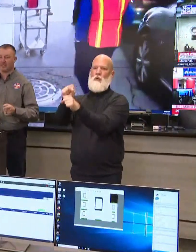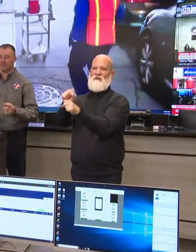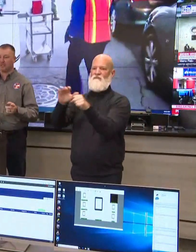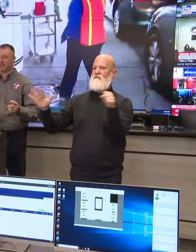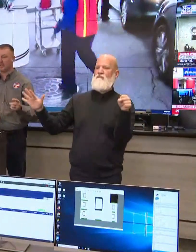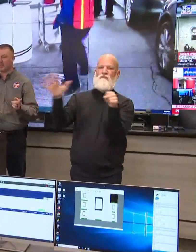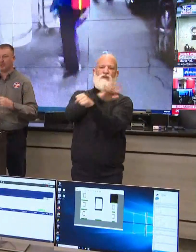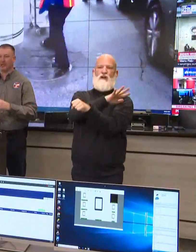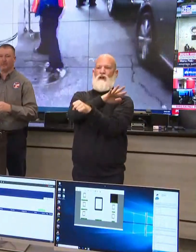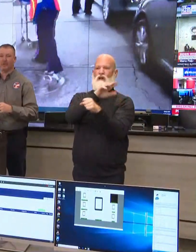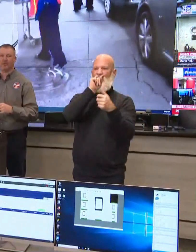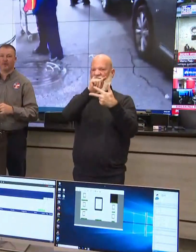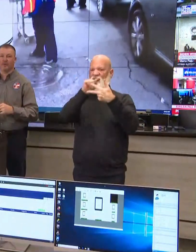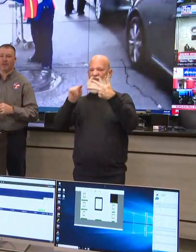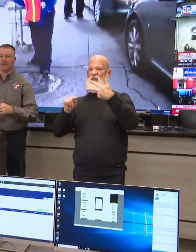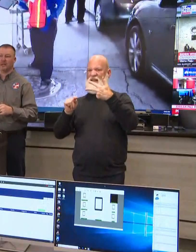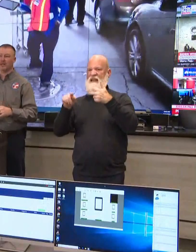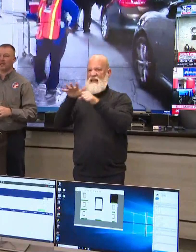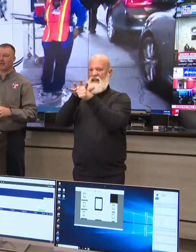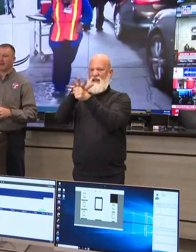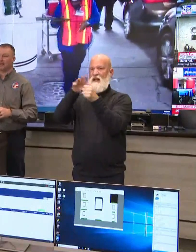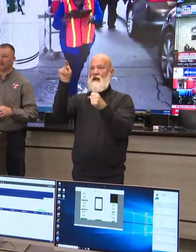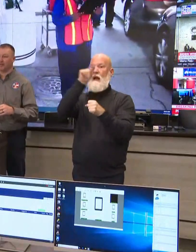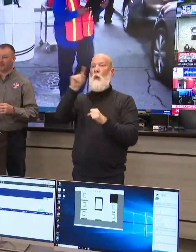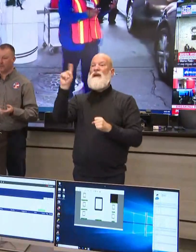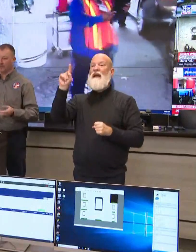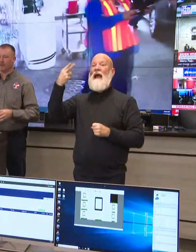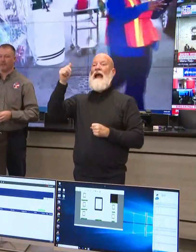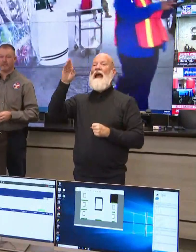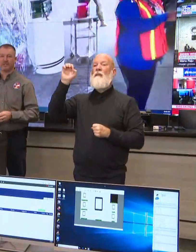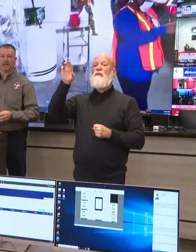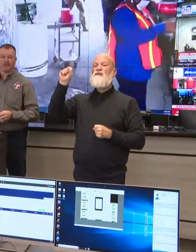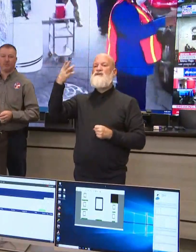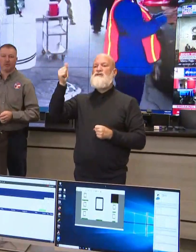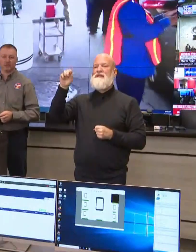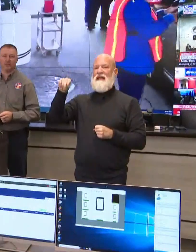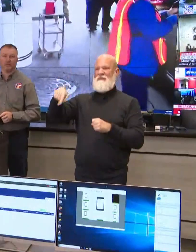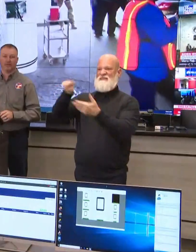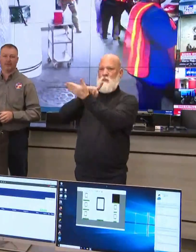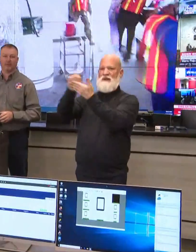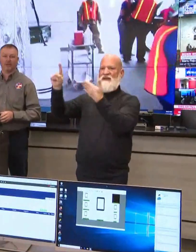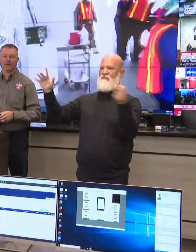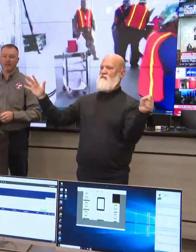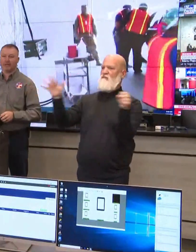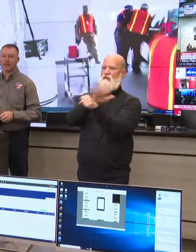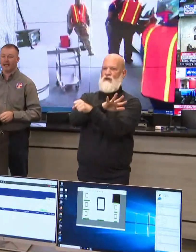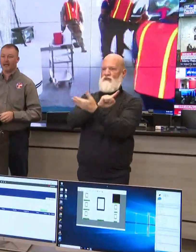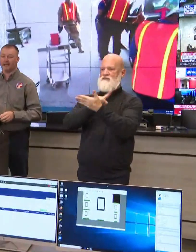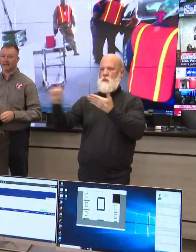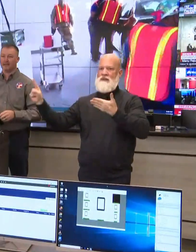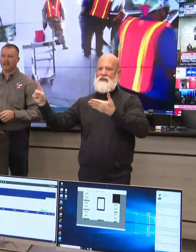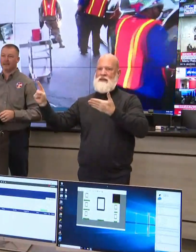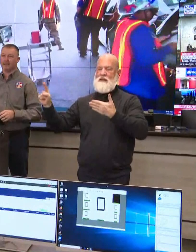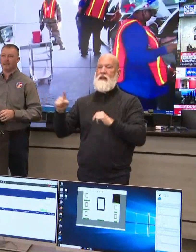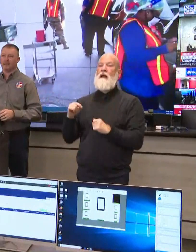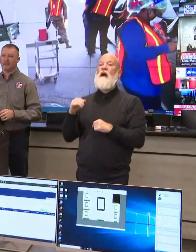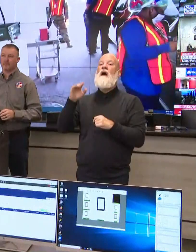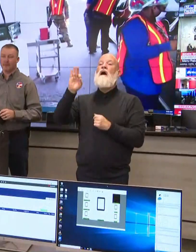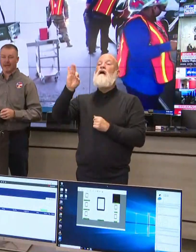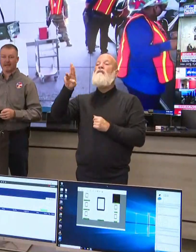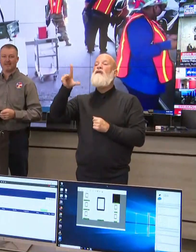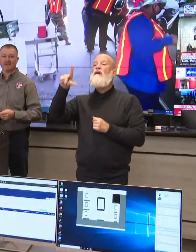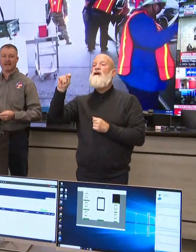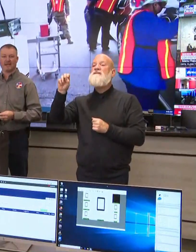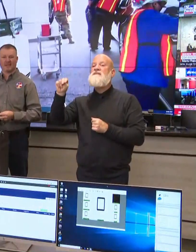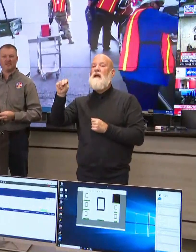excited. Habersham's completely booked for the week. The Fulton site is booked completely for the week. And